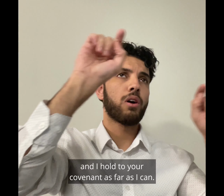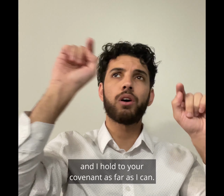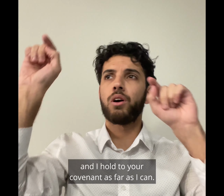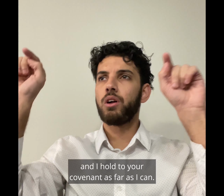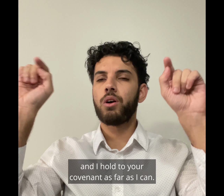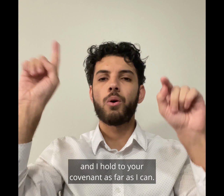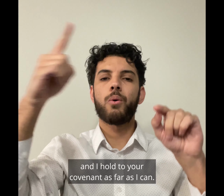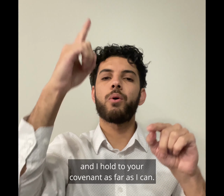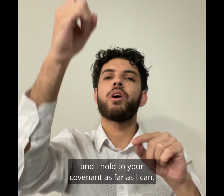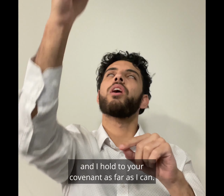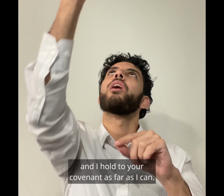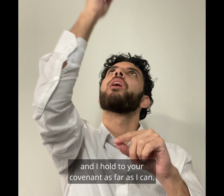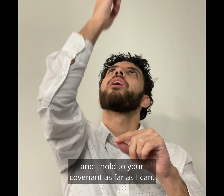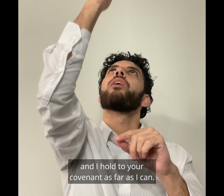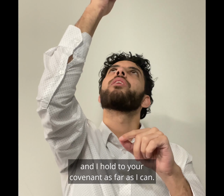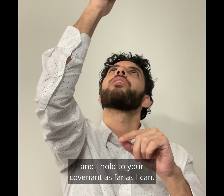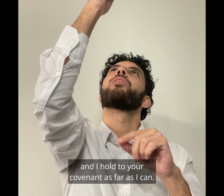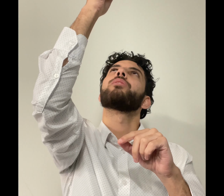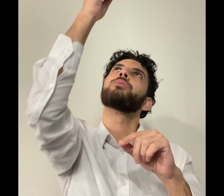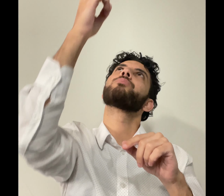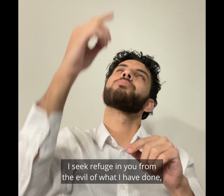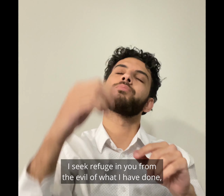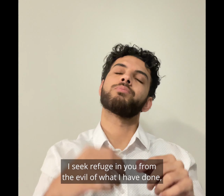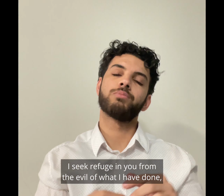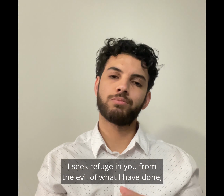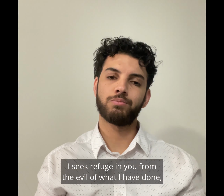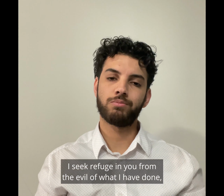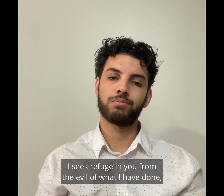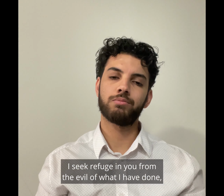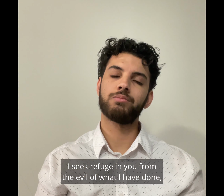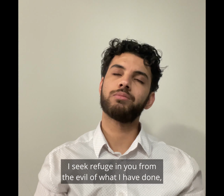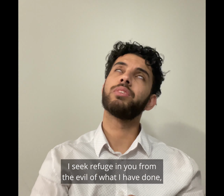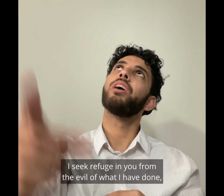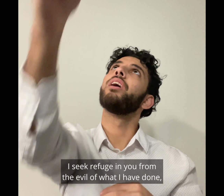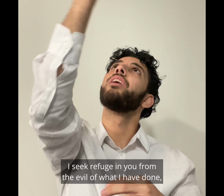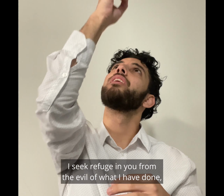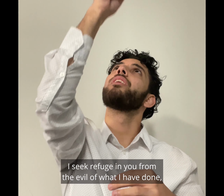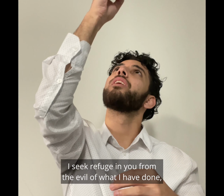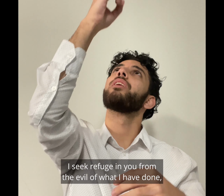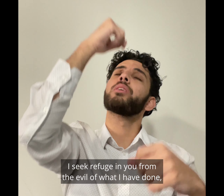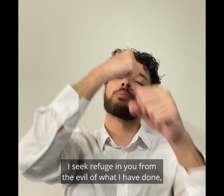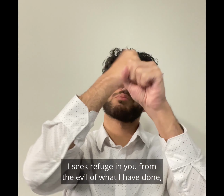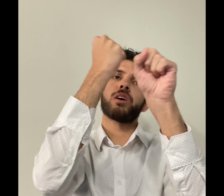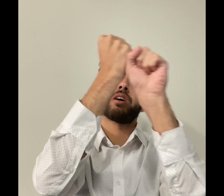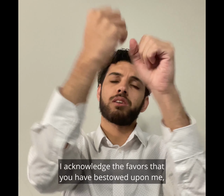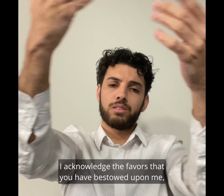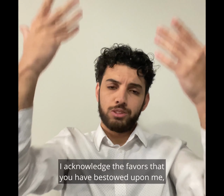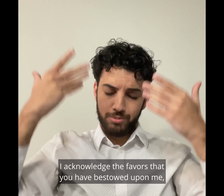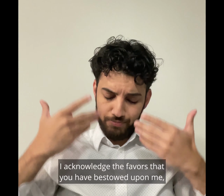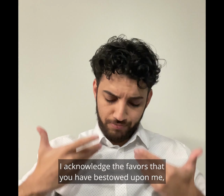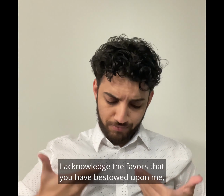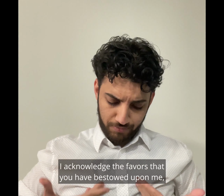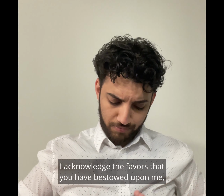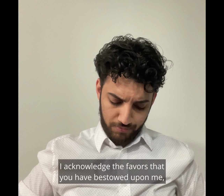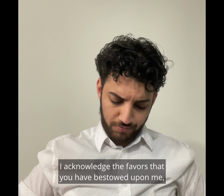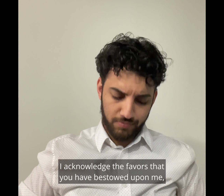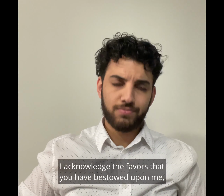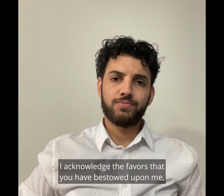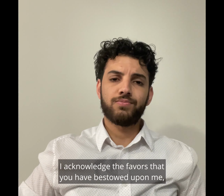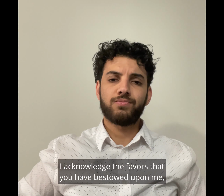hold to your covenant as far as I can. I seek refuge in you from the evil of what I have done. I acknowledge the favors that you have bestowed